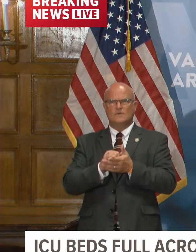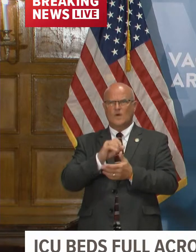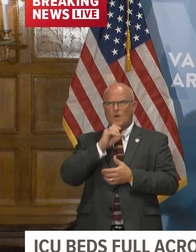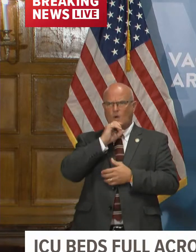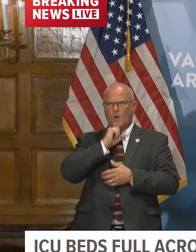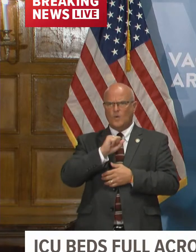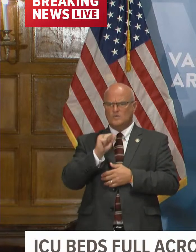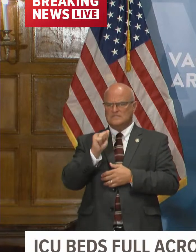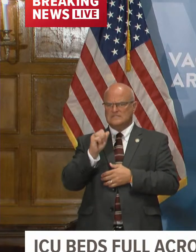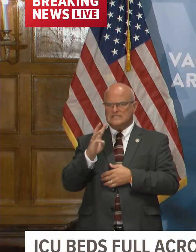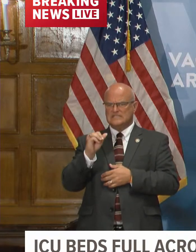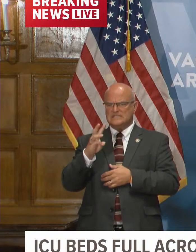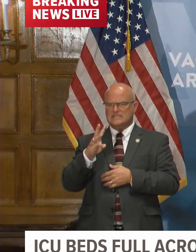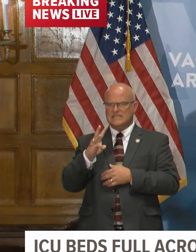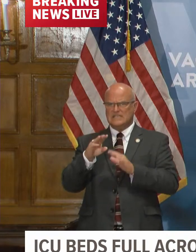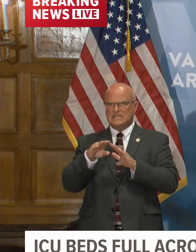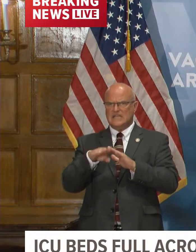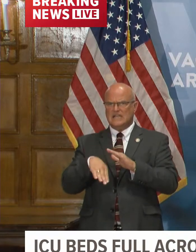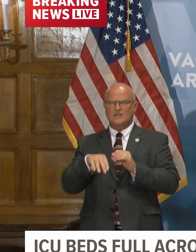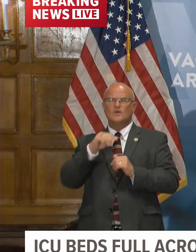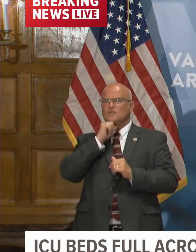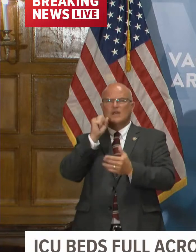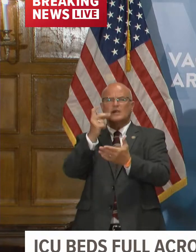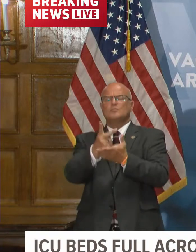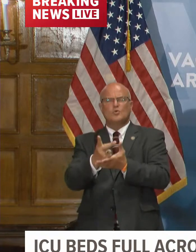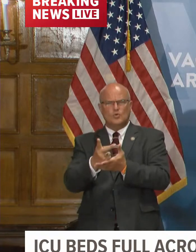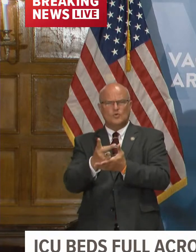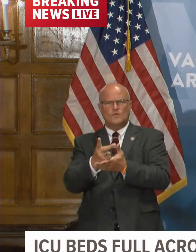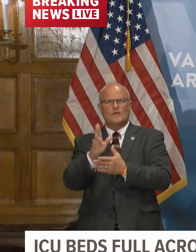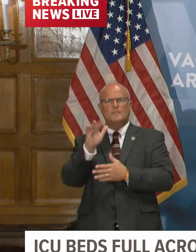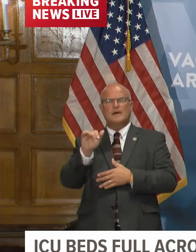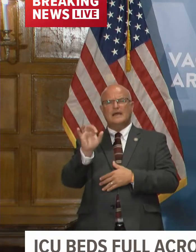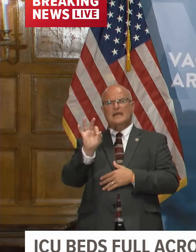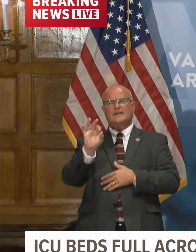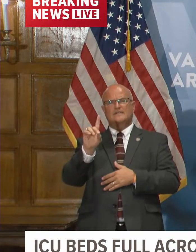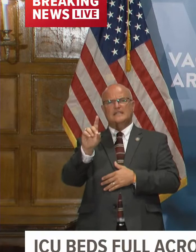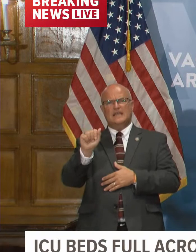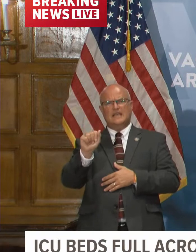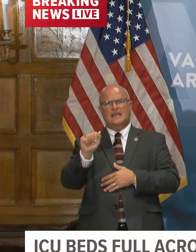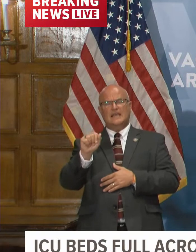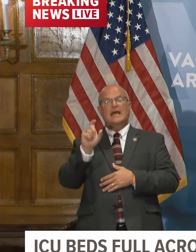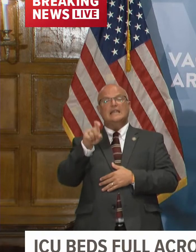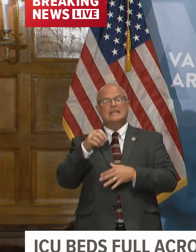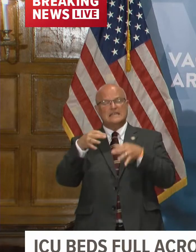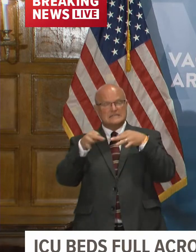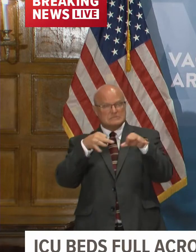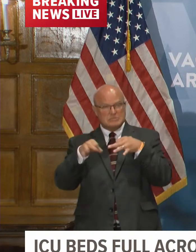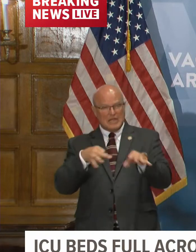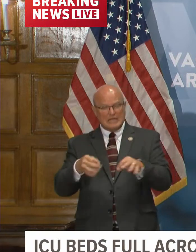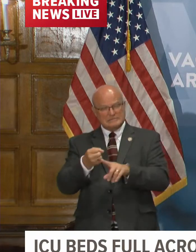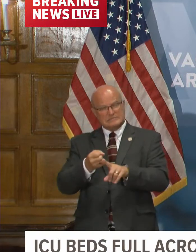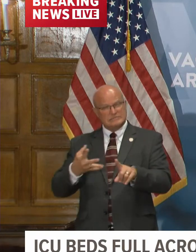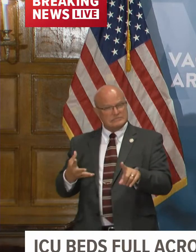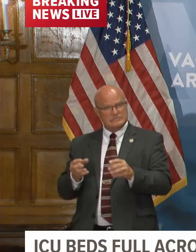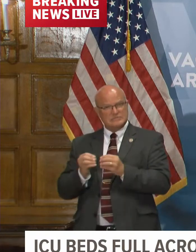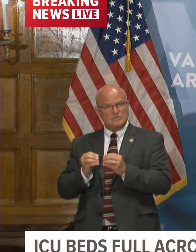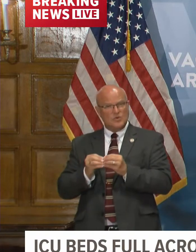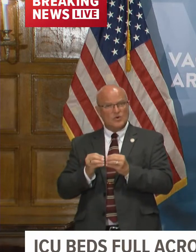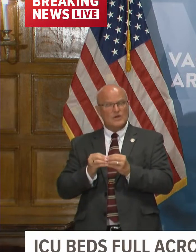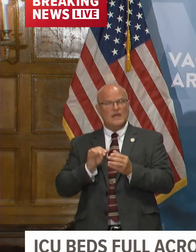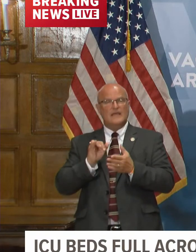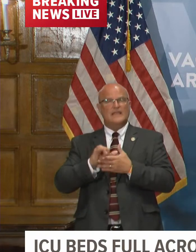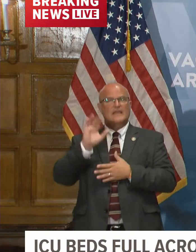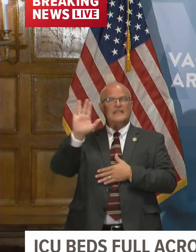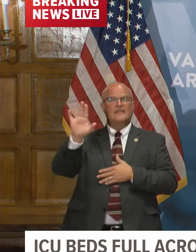16 and under? 16 and under was not approved by the FDA. They need to explain that it's just simply a matter that